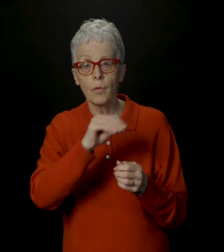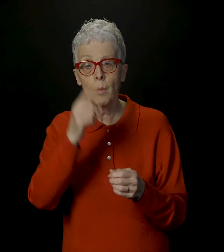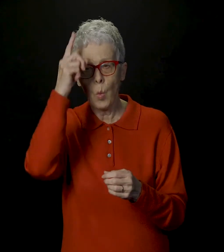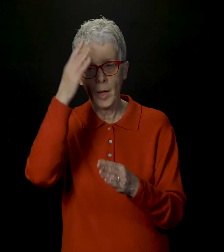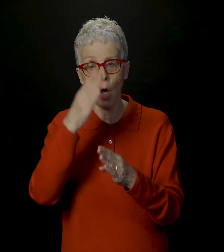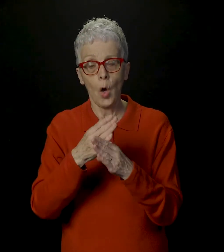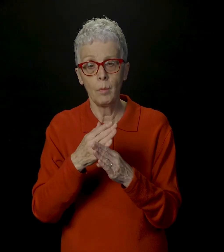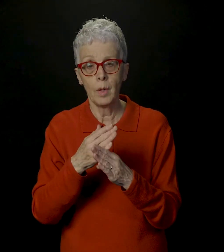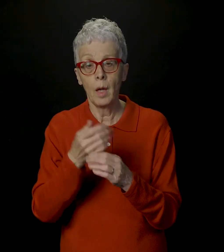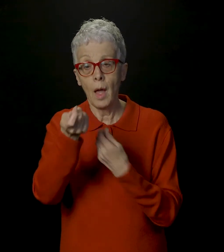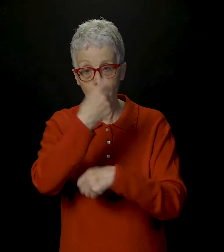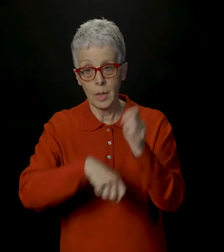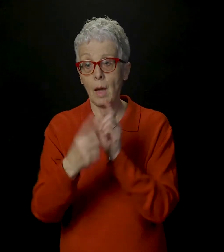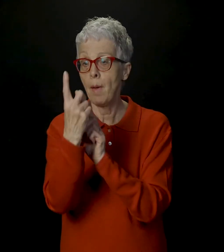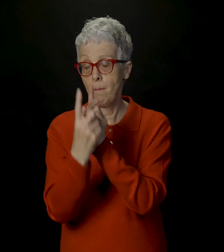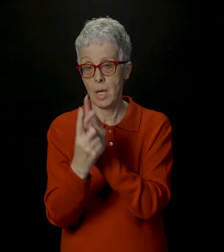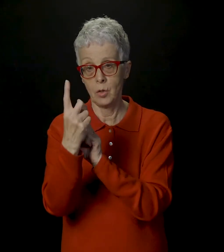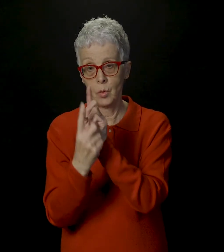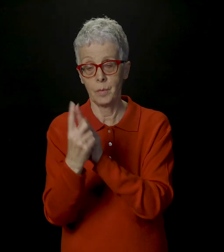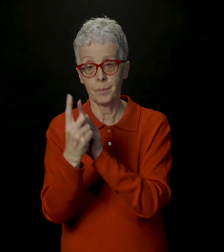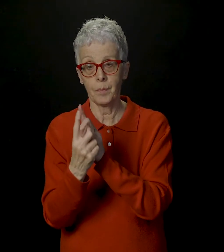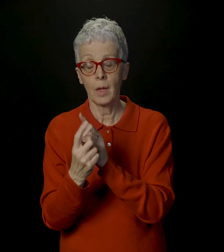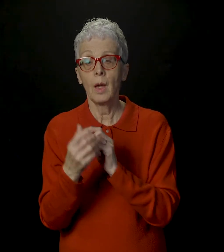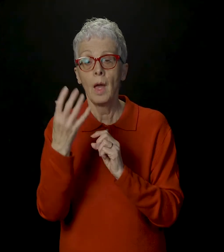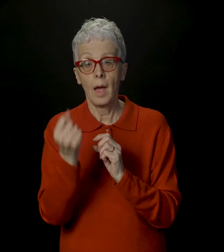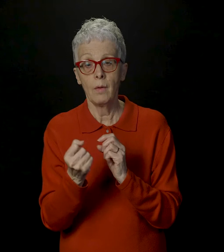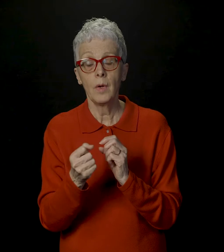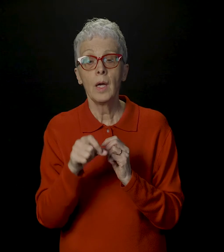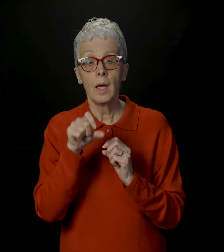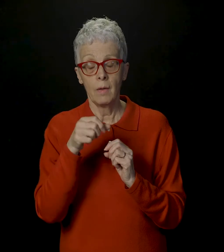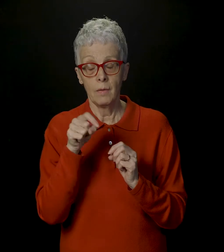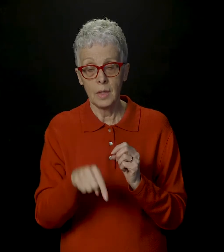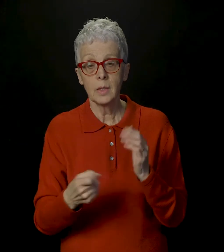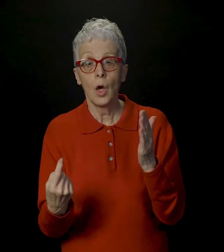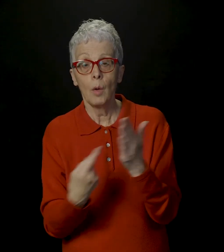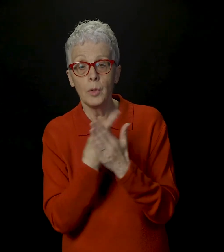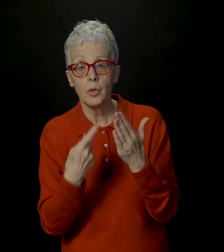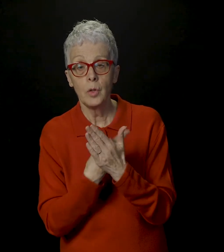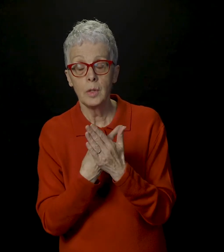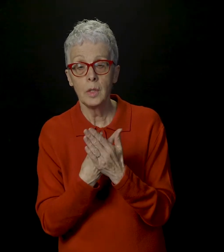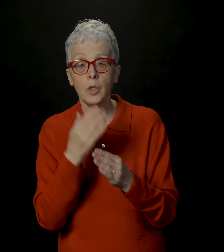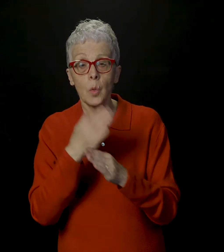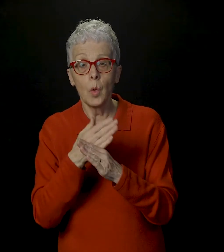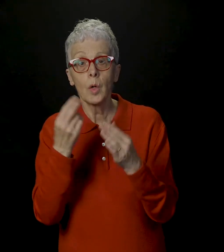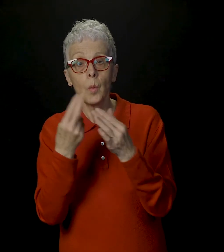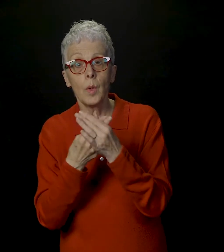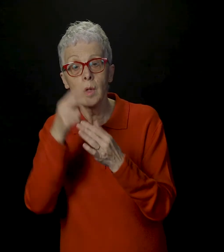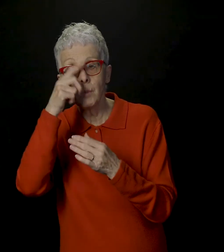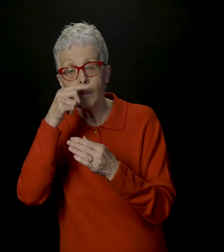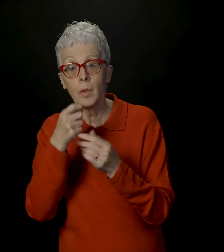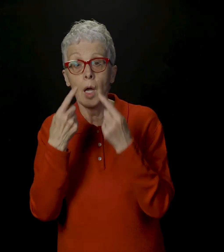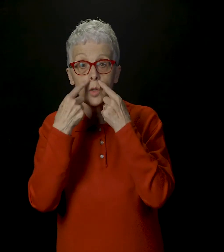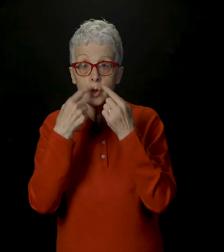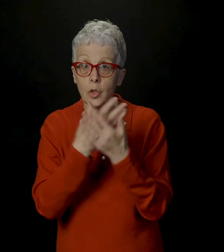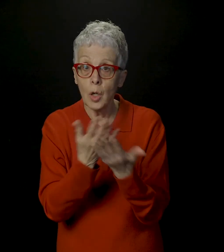coach mentors And not just from One Hope From churches across Geelong Really engaging And taking that opportunity To get alongside And just showing God's love Through